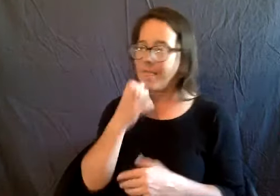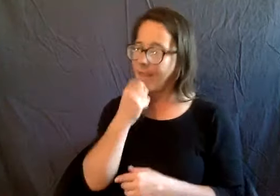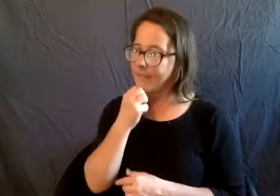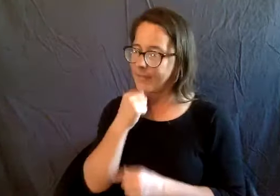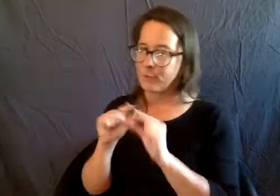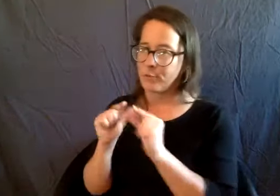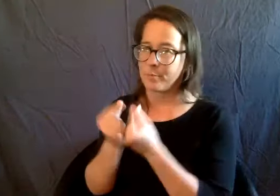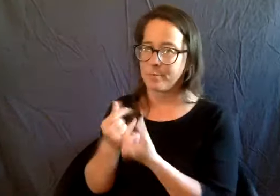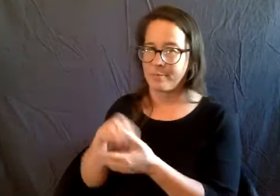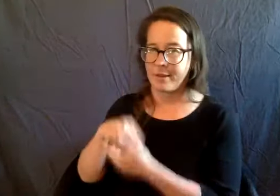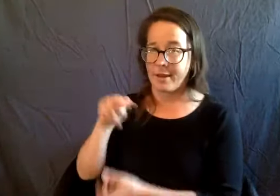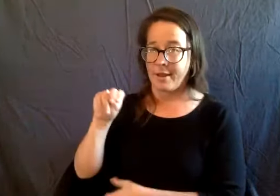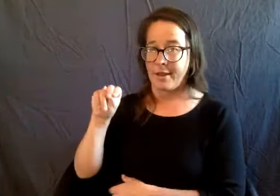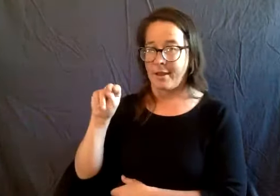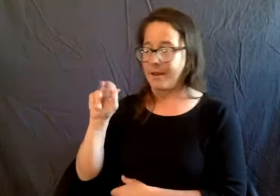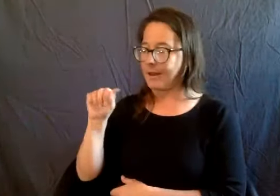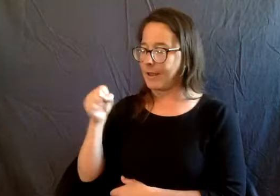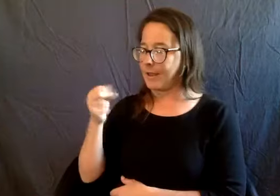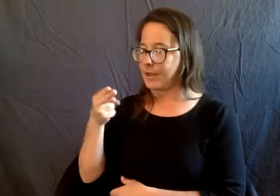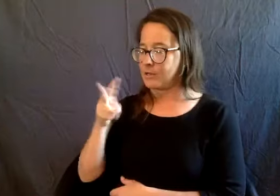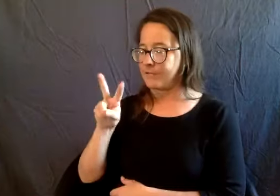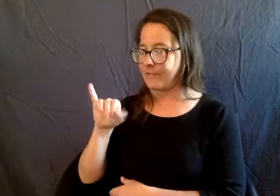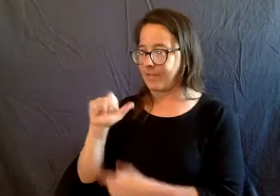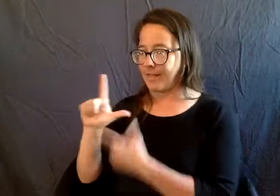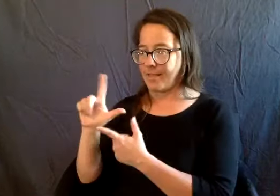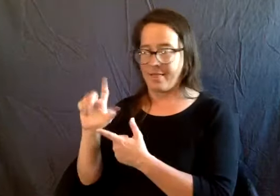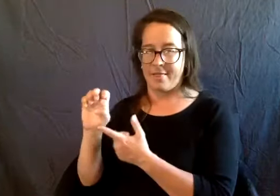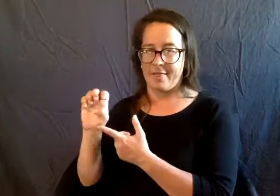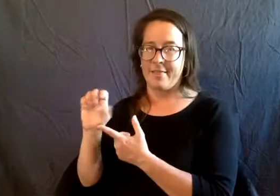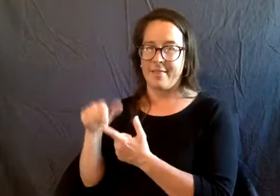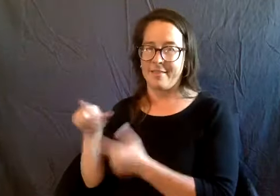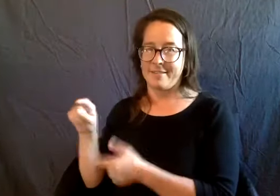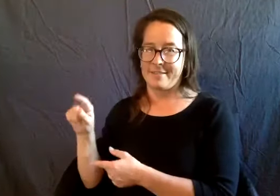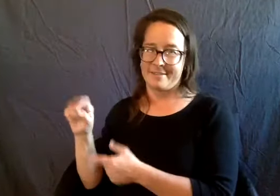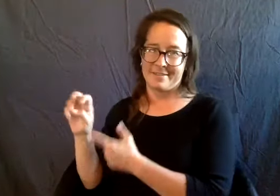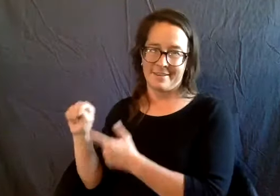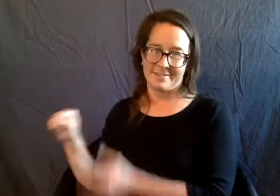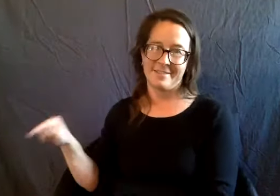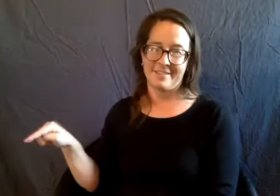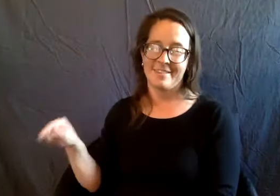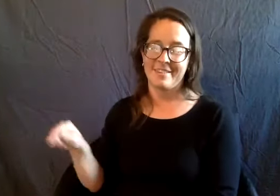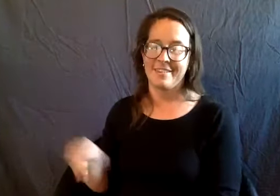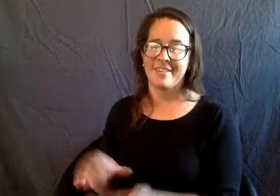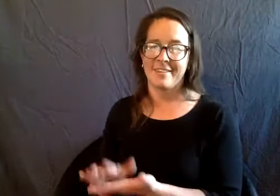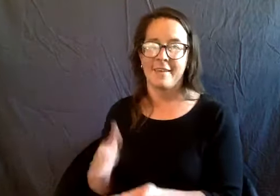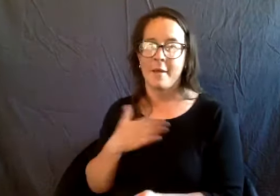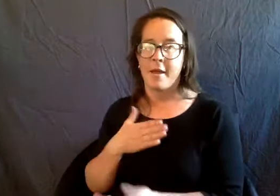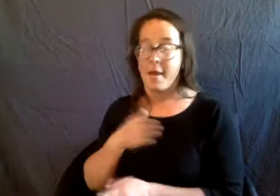Nashville. So I do service work of various different types. I usually have a service commitment. And my